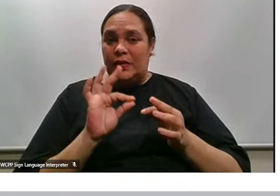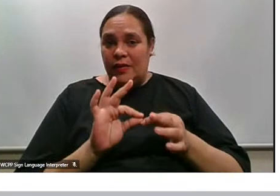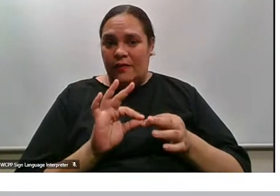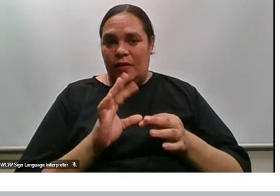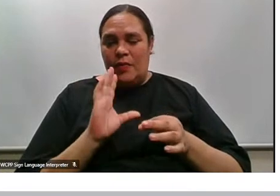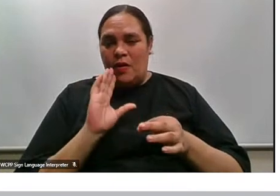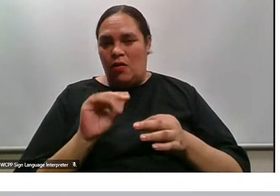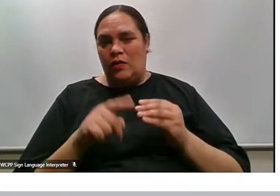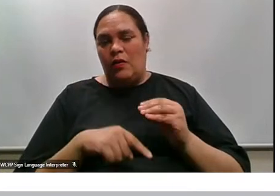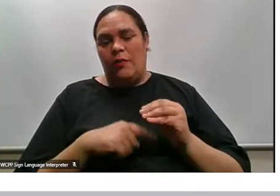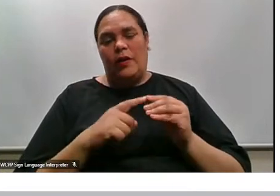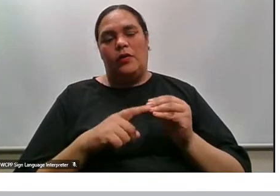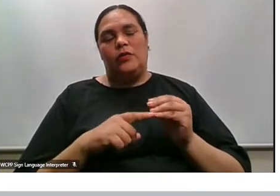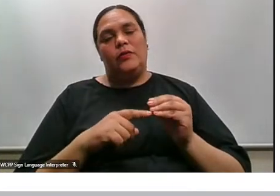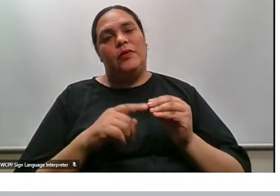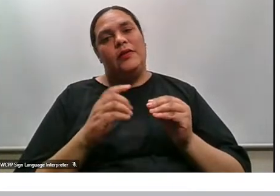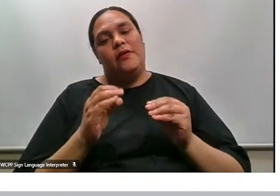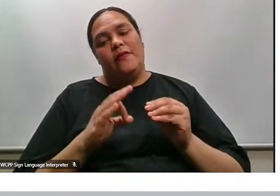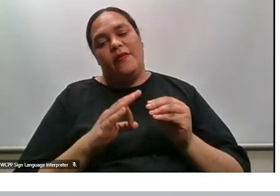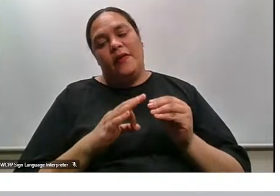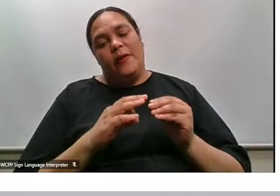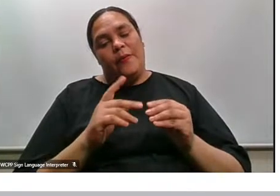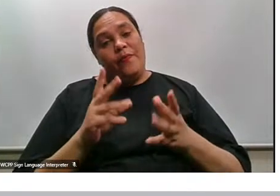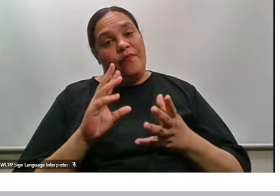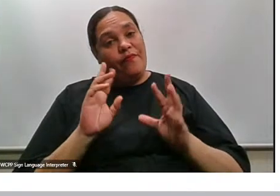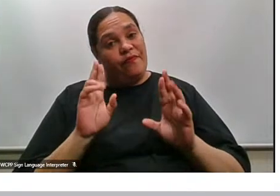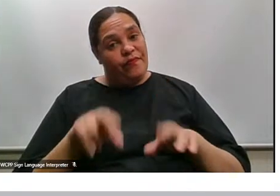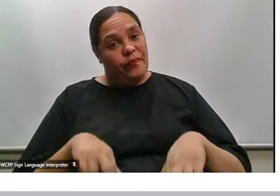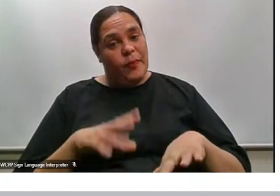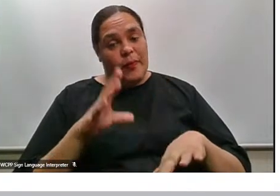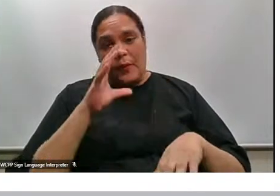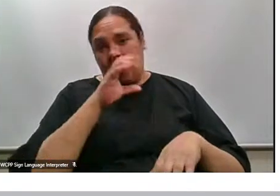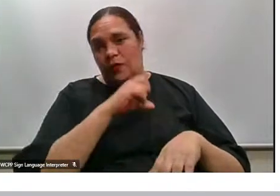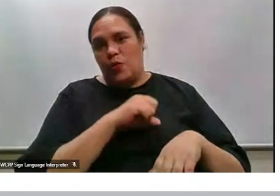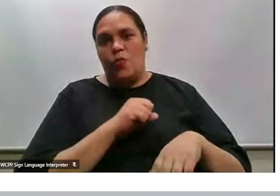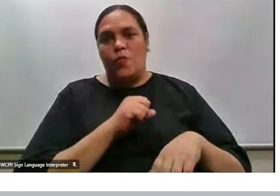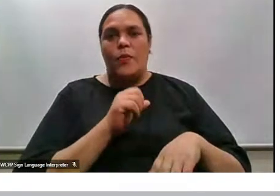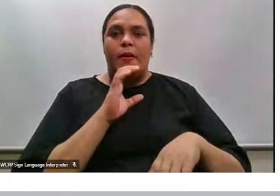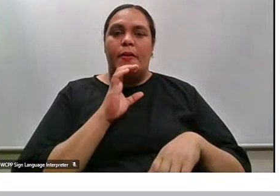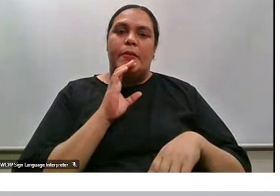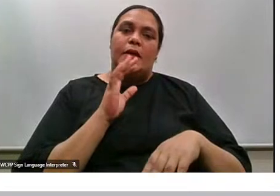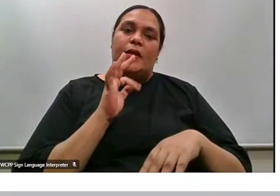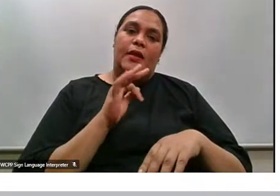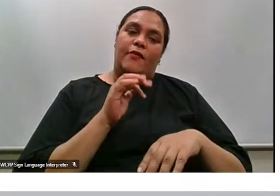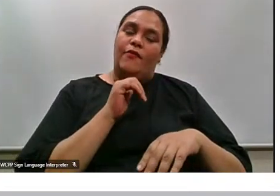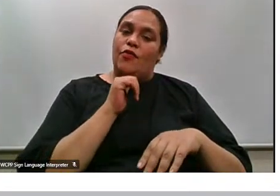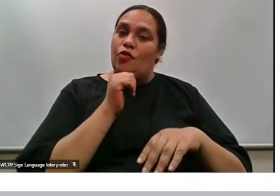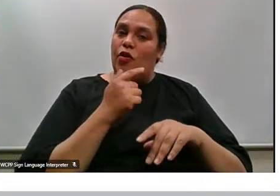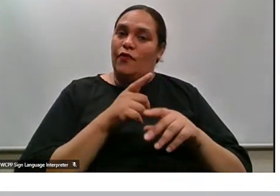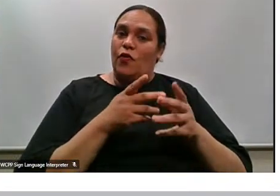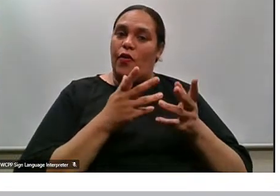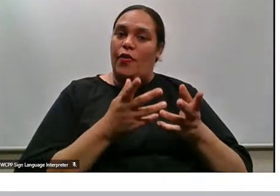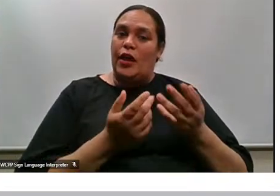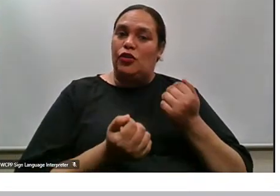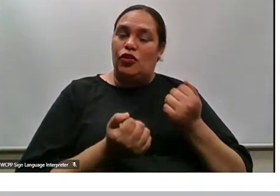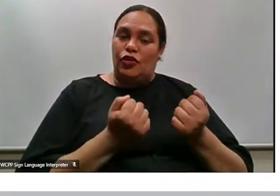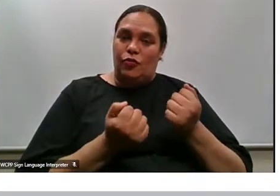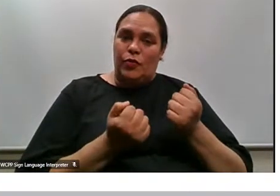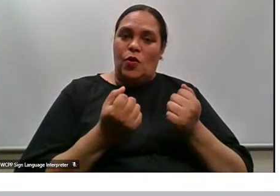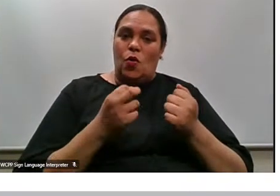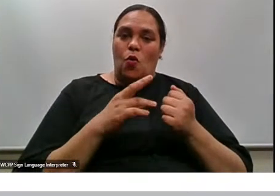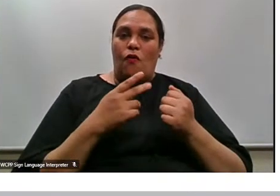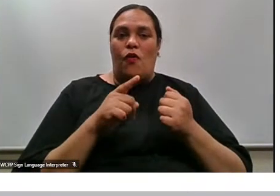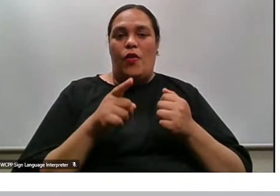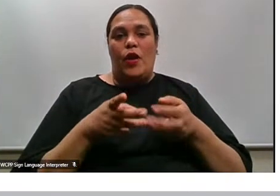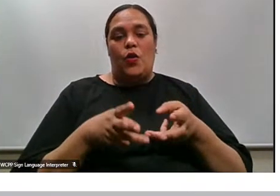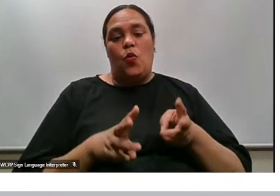was around whether it is correct to assume that if it wasn't for that judgment and for the